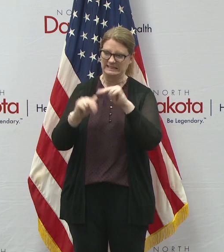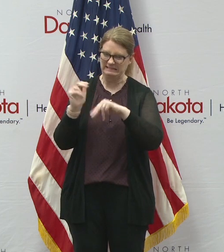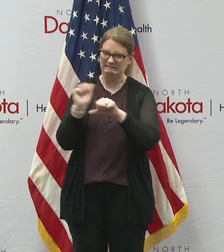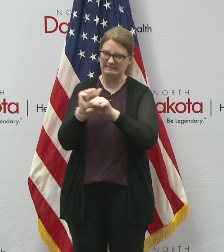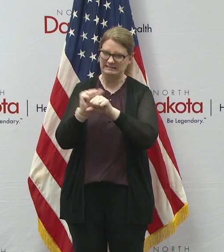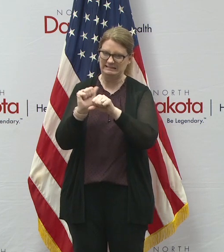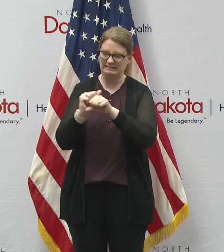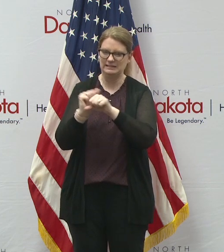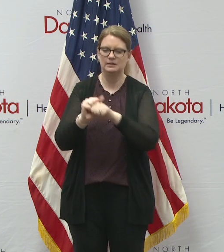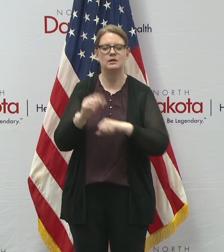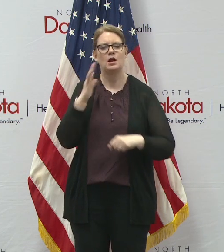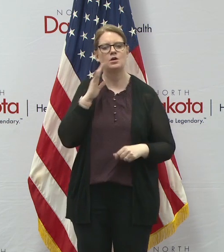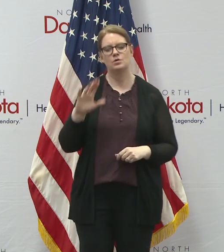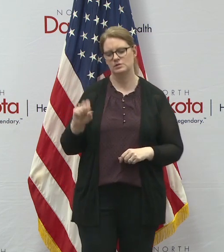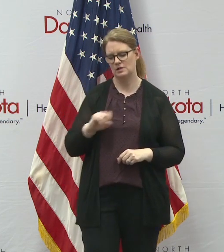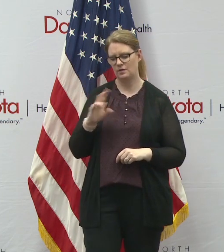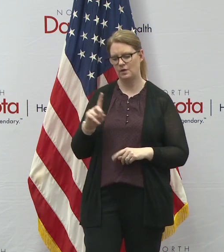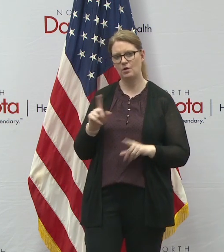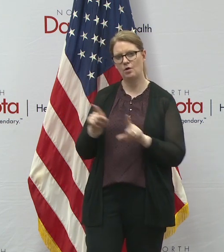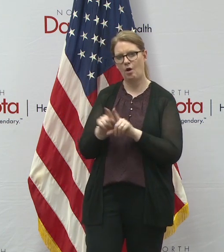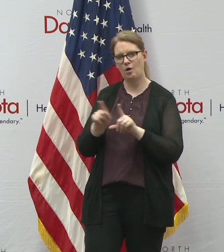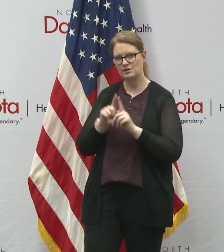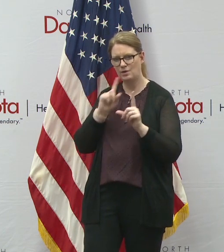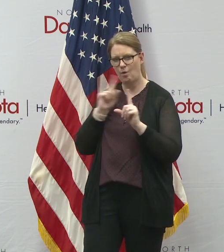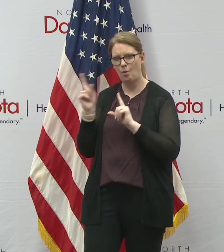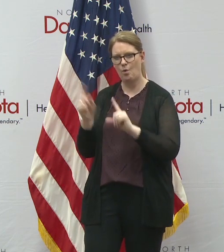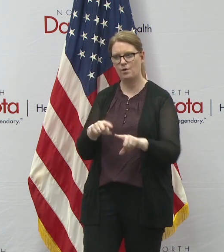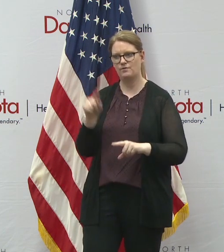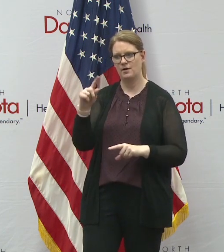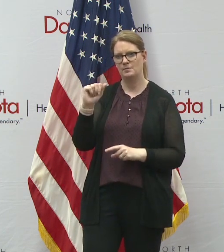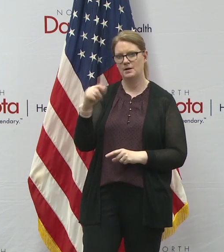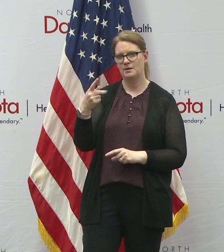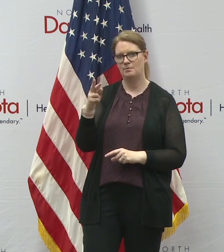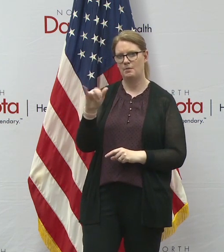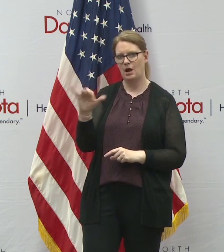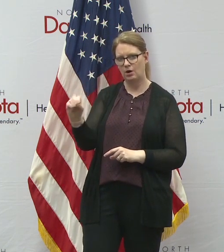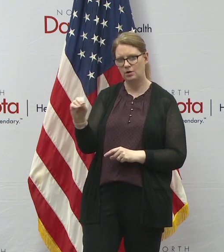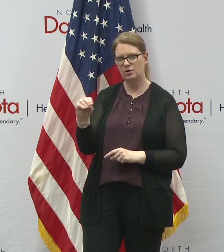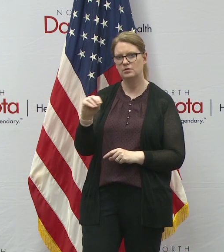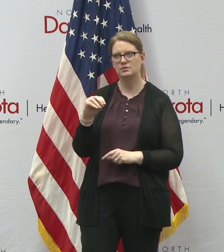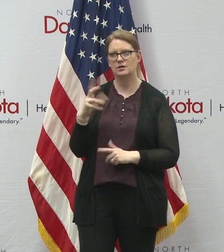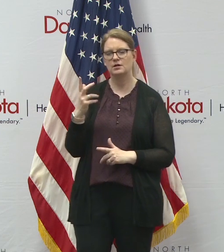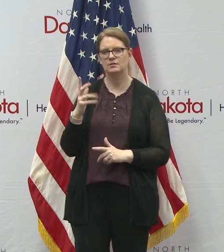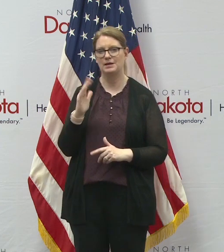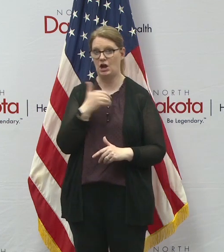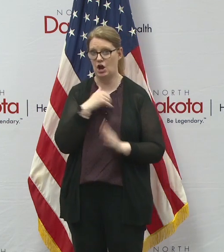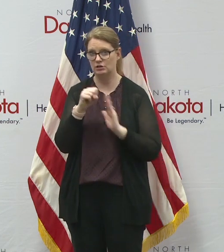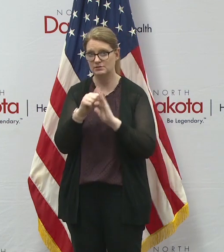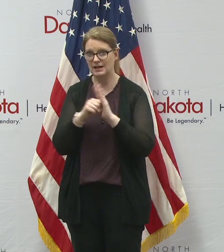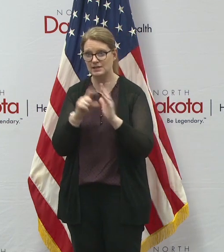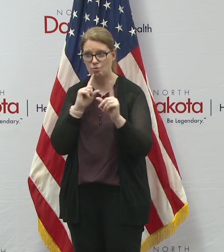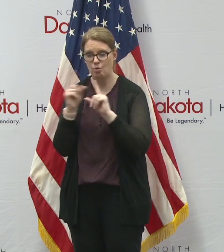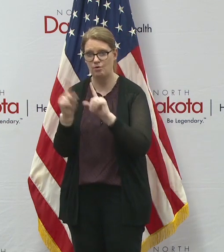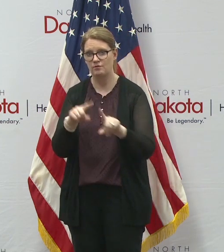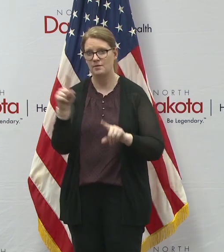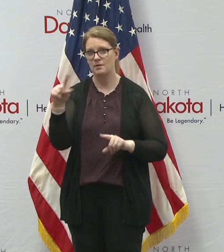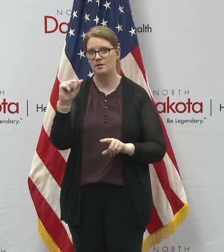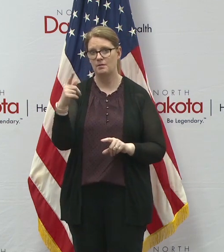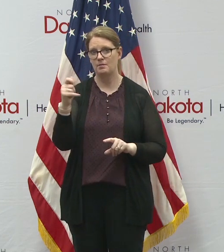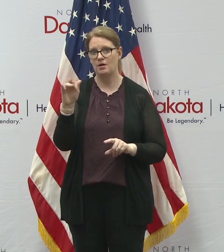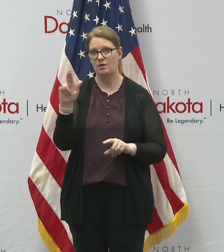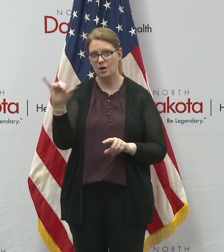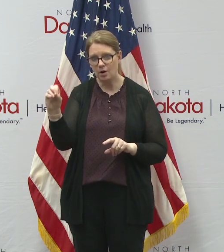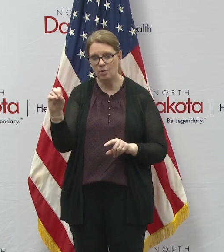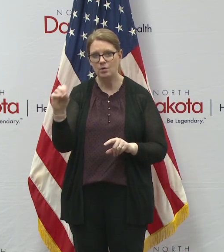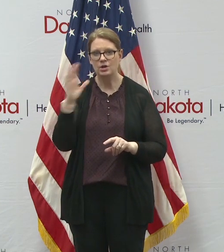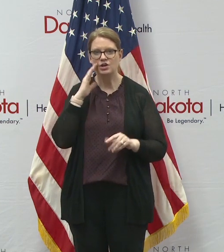that South Dakota has also placed an order with Appario. I know that our state's placed an order with Appario, and I know that our surge